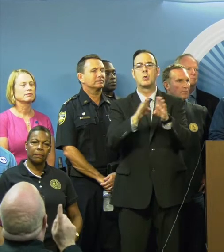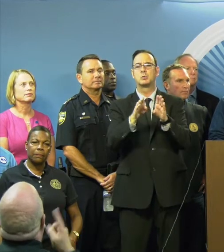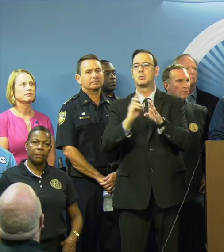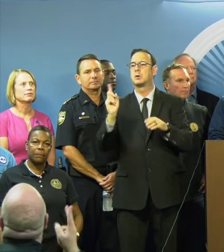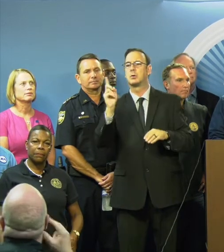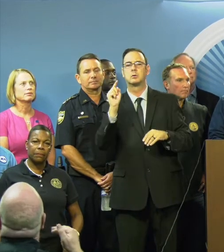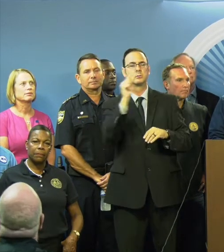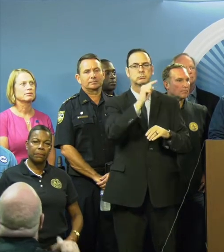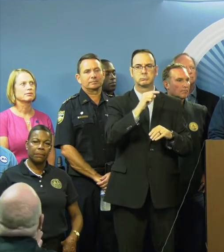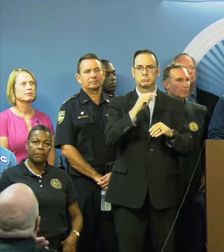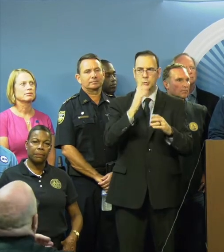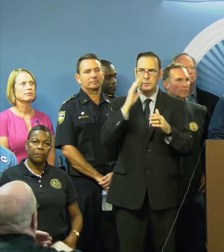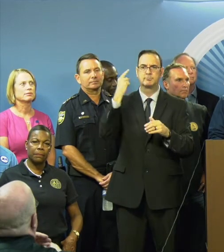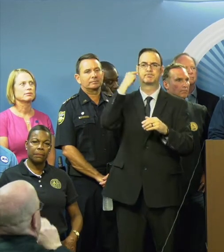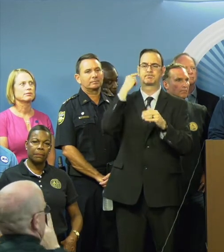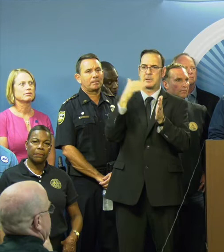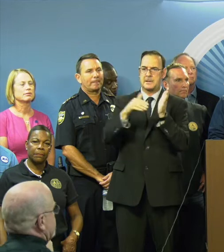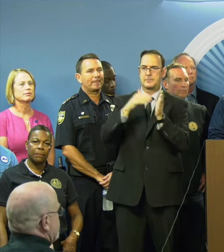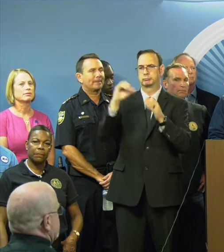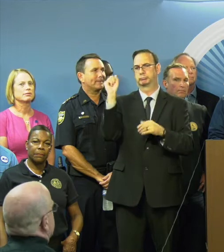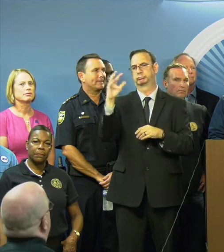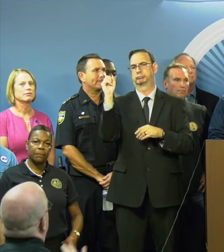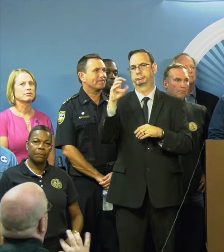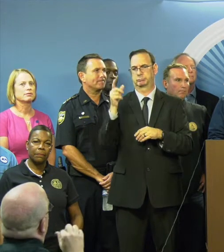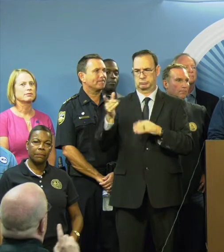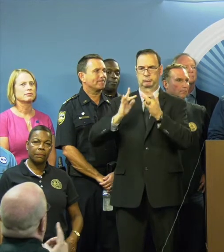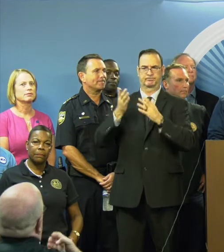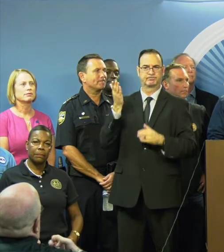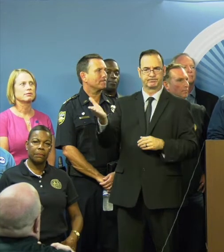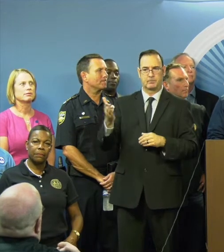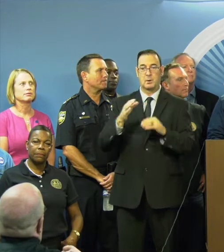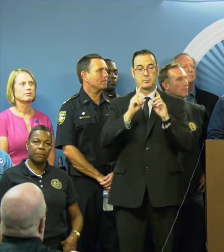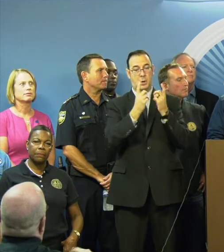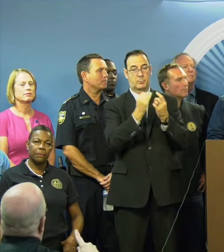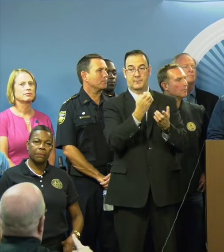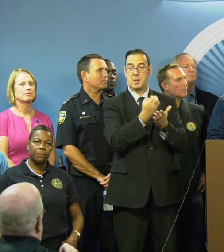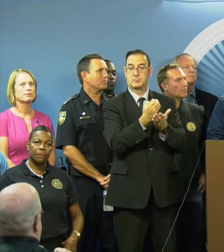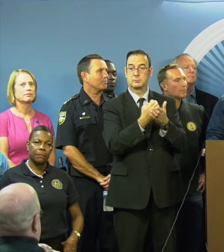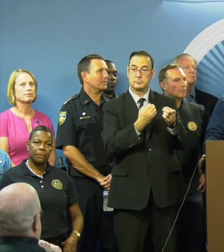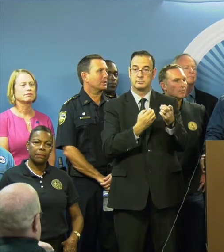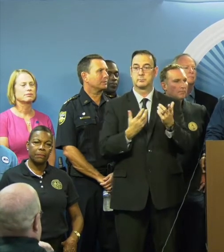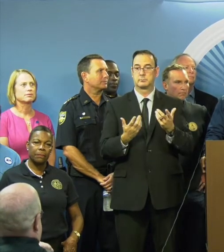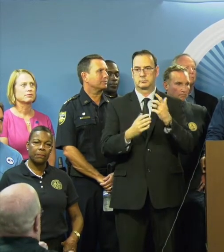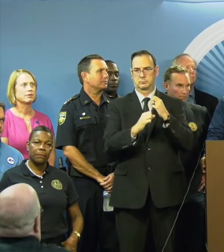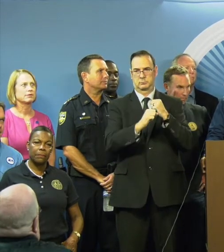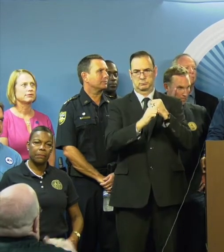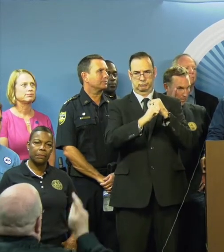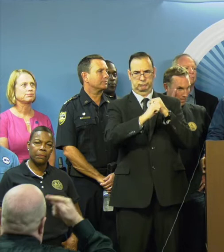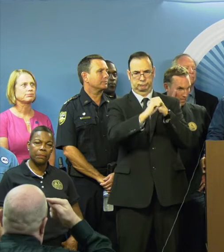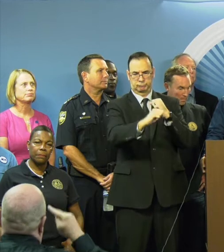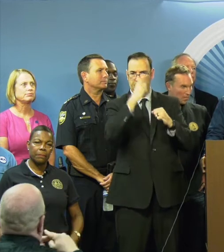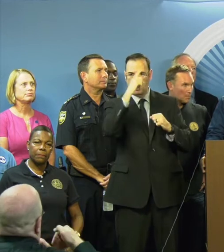additional ones are announced. Florida Department of Economic Opportunity is extending the deadline for local governments to